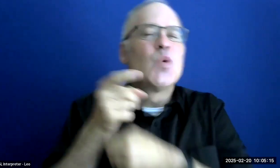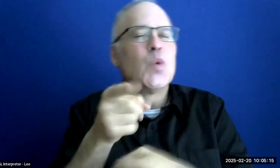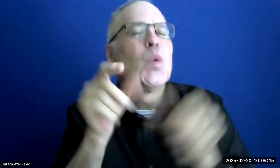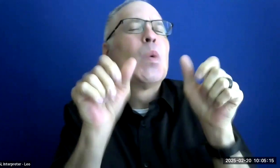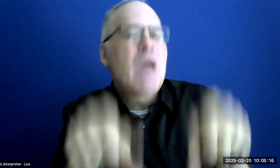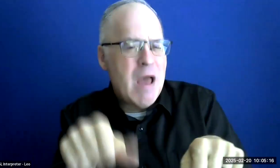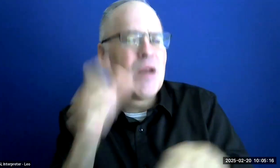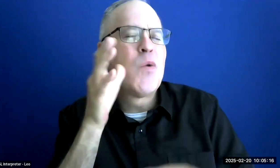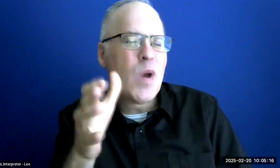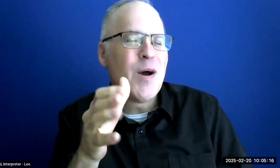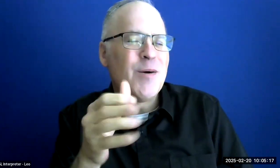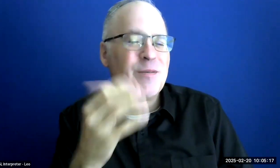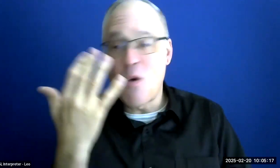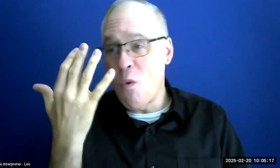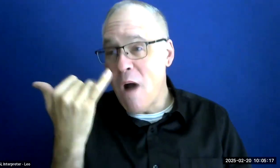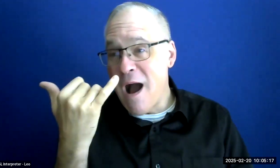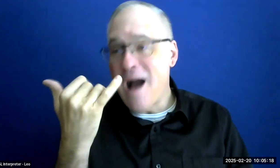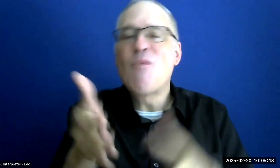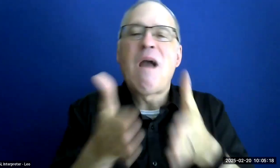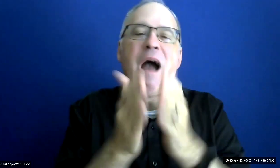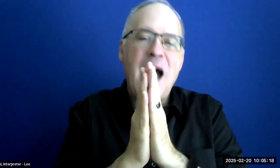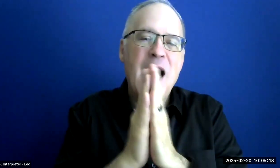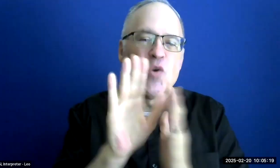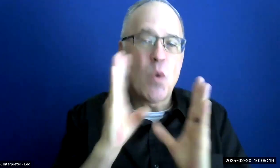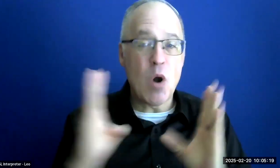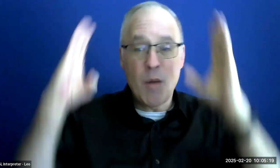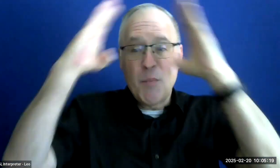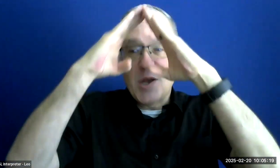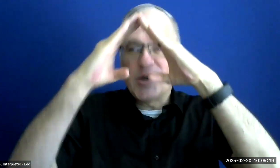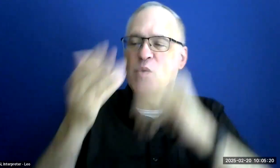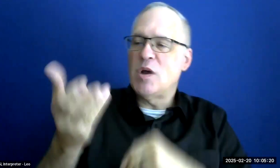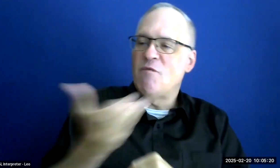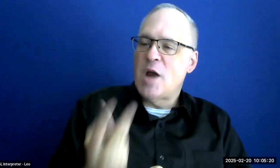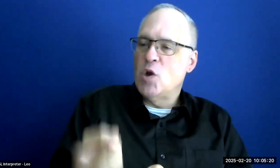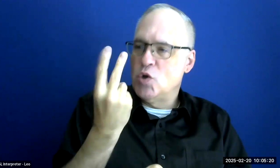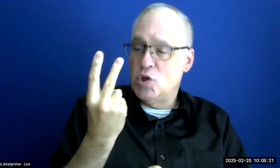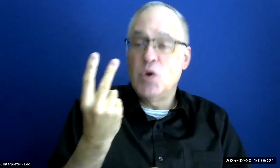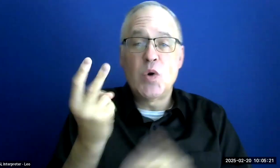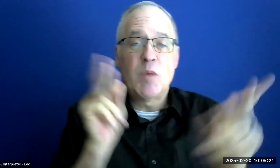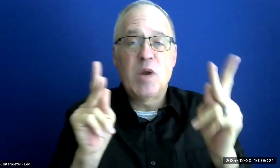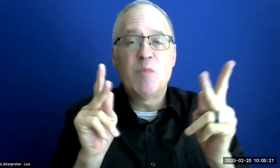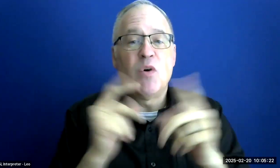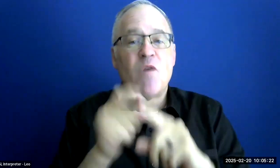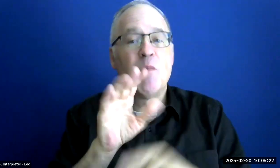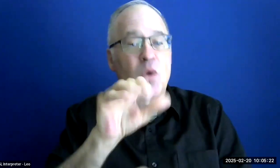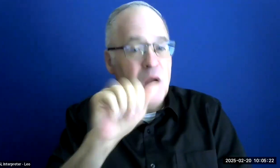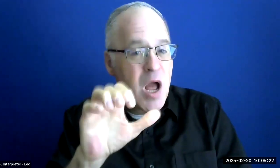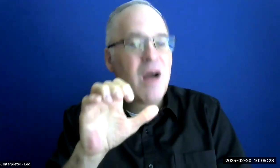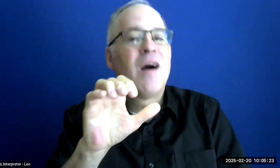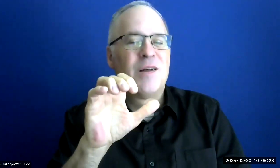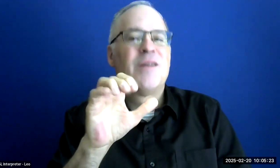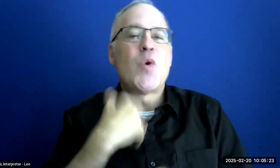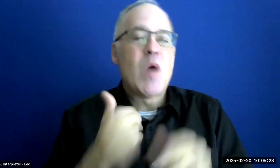because we asked your bishop to invite 2 persons from your annual conference who have the skills, the annual